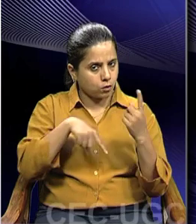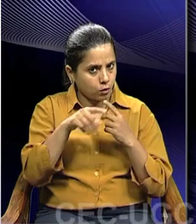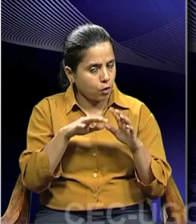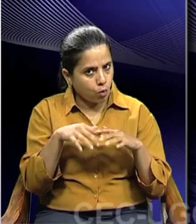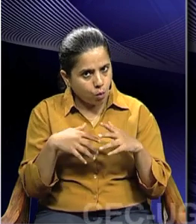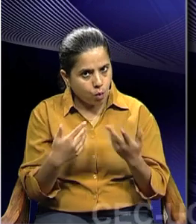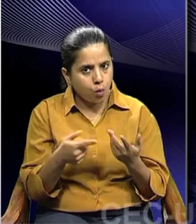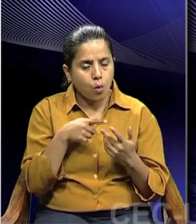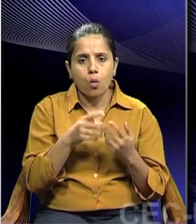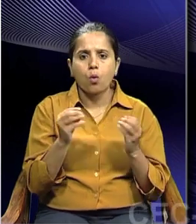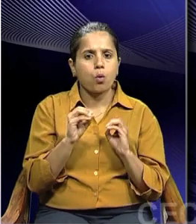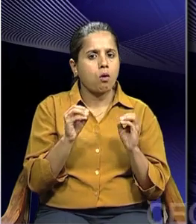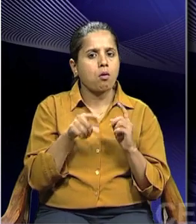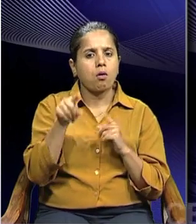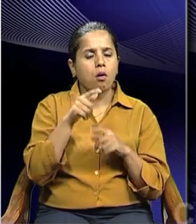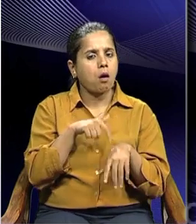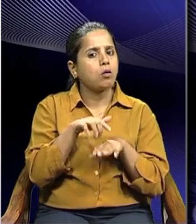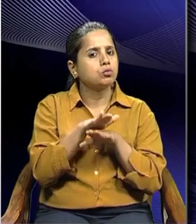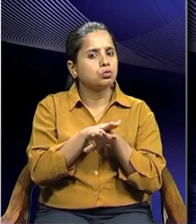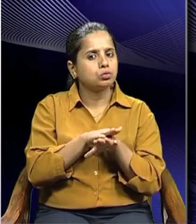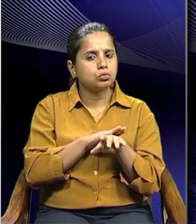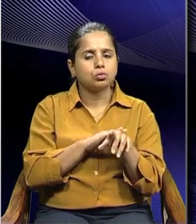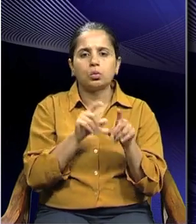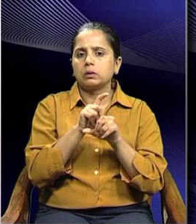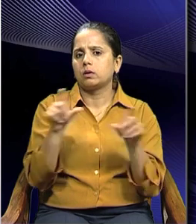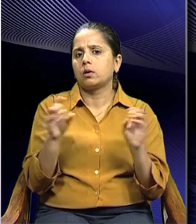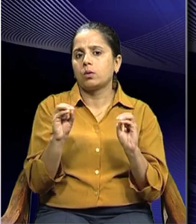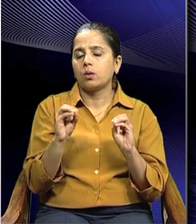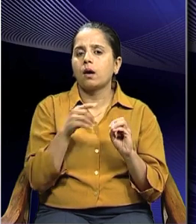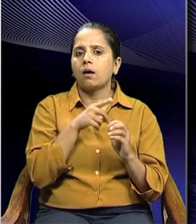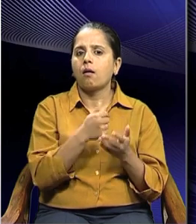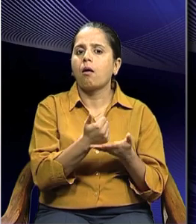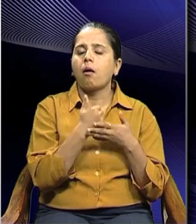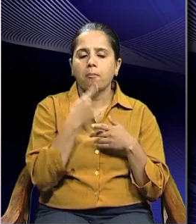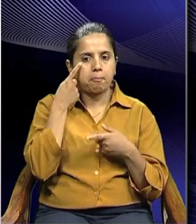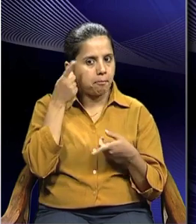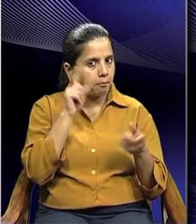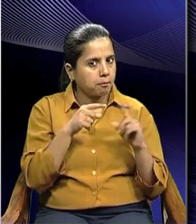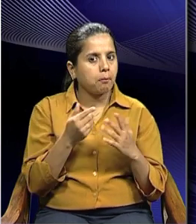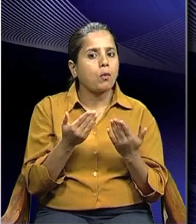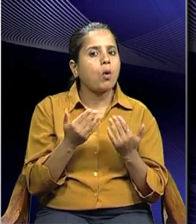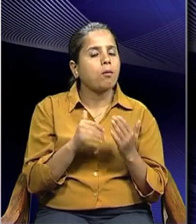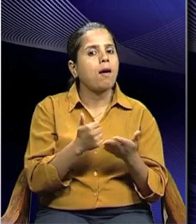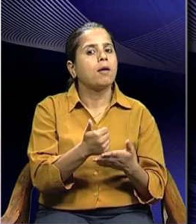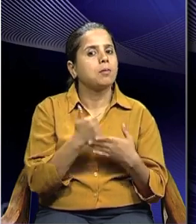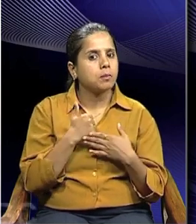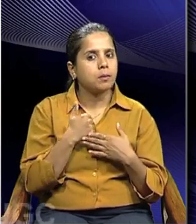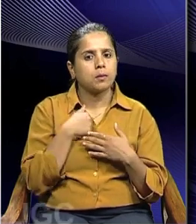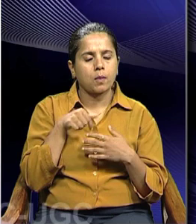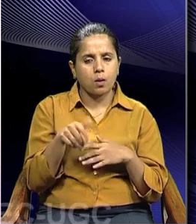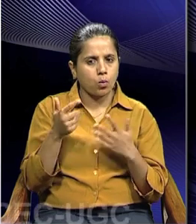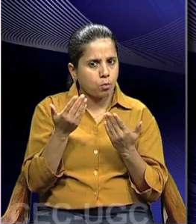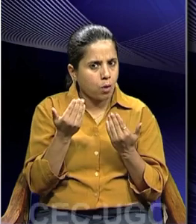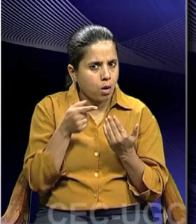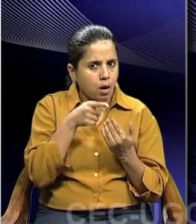is no trend into that? So this analysis will help us in understanding the nitty gritty of